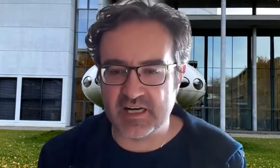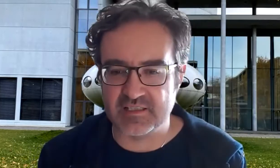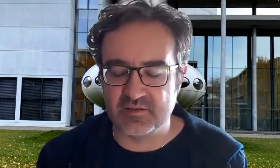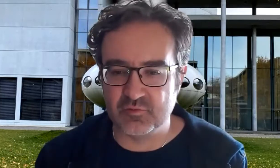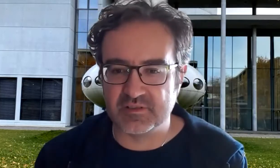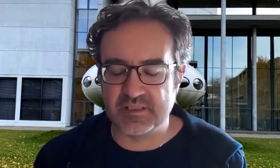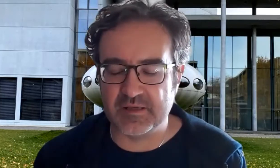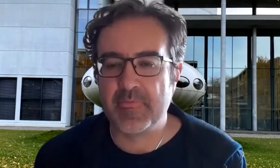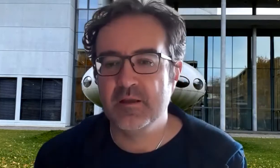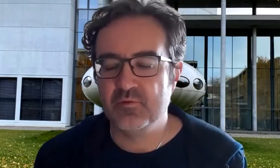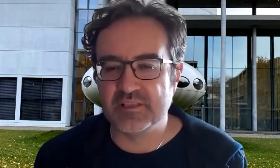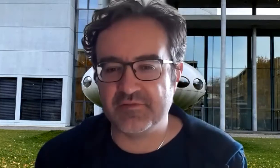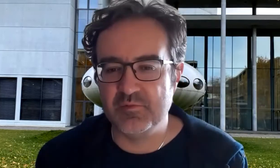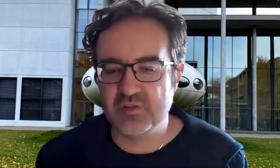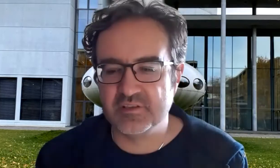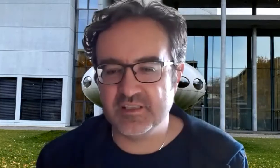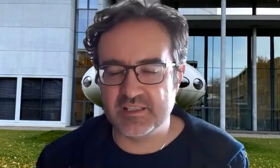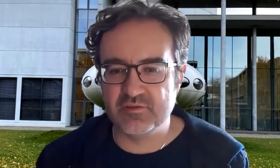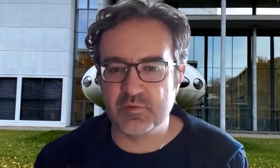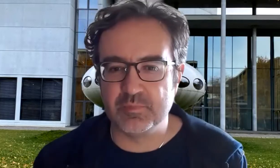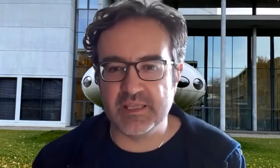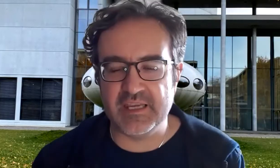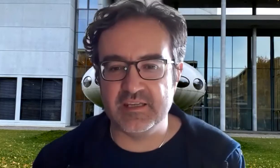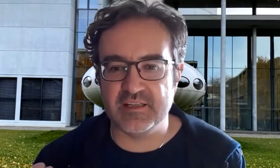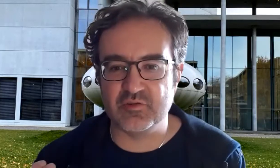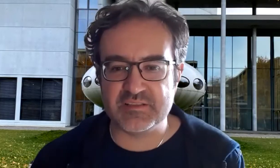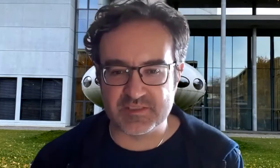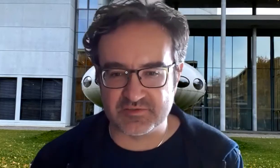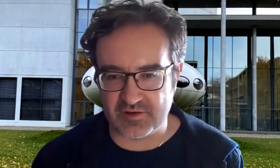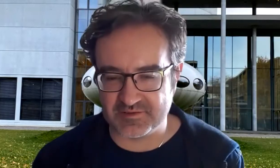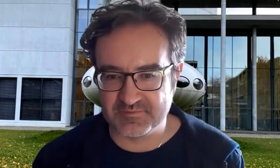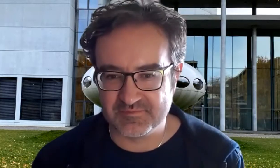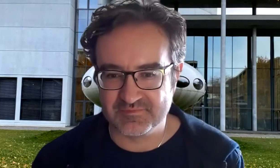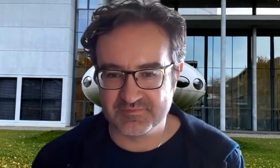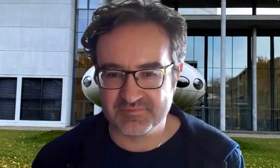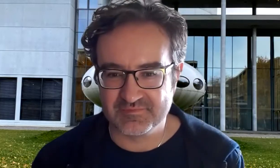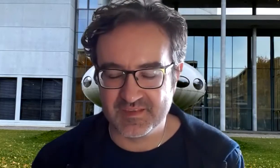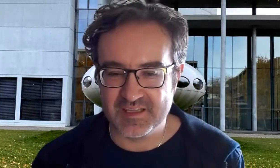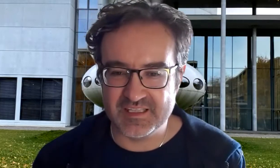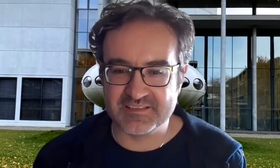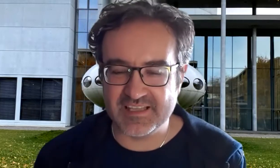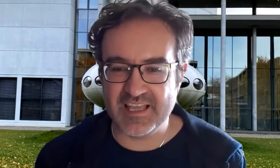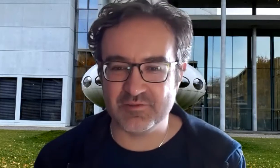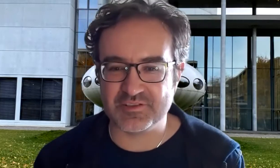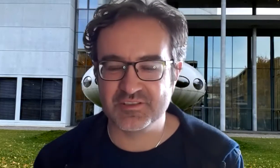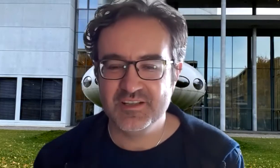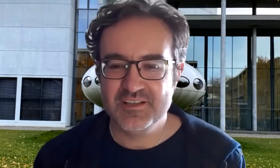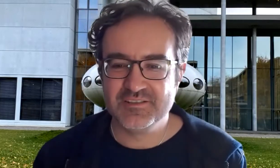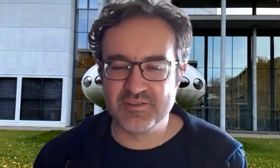Ireland with the deaf community, and they were playing Christmas songs in sign language. So they